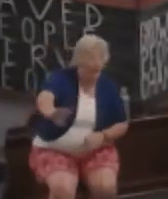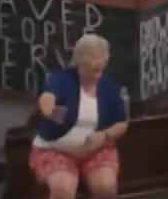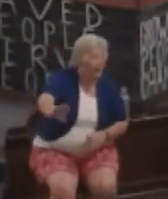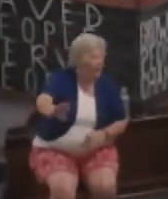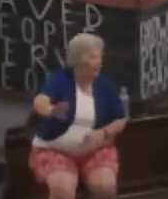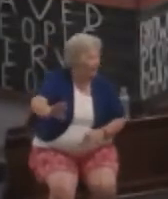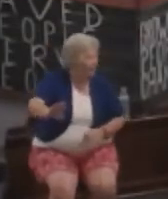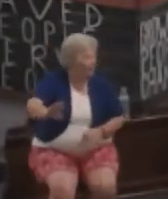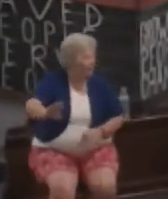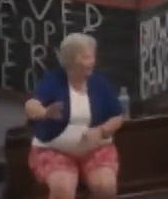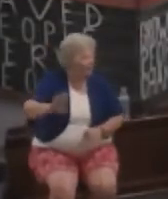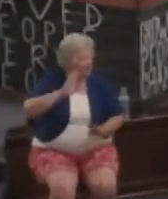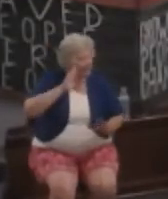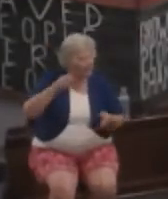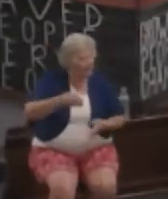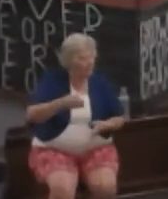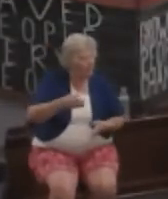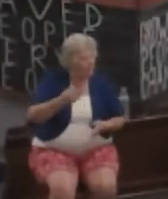because we forget